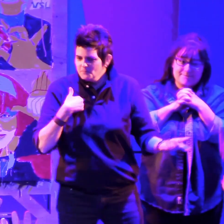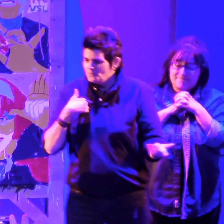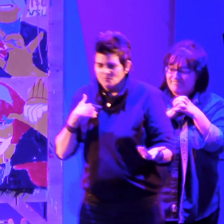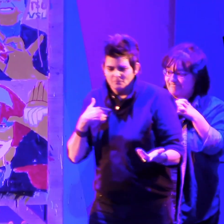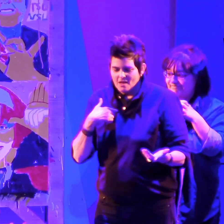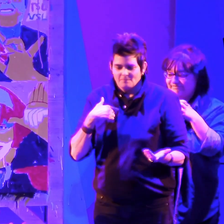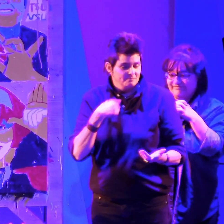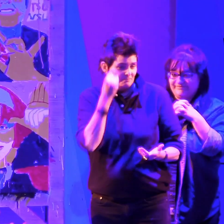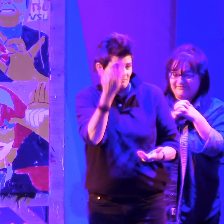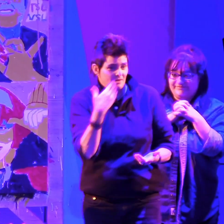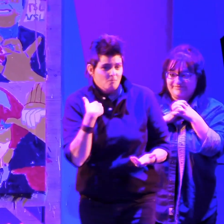We want to thank you.